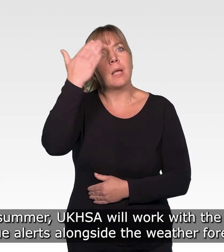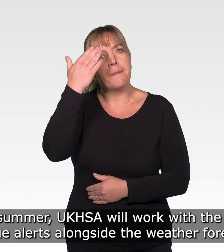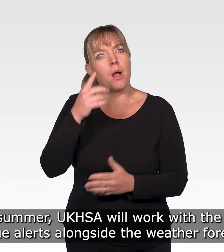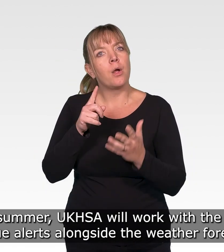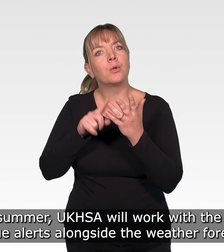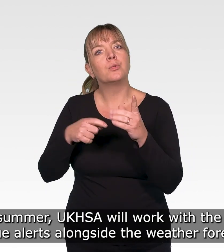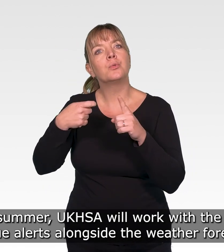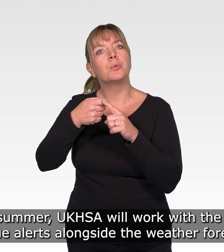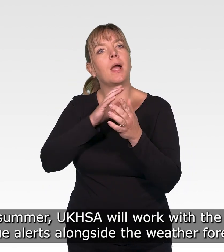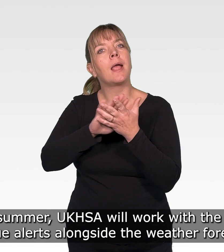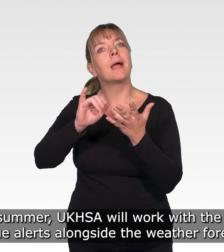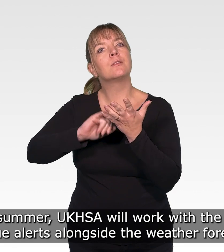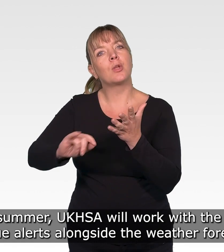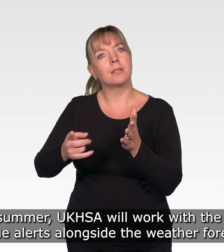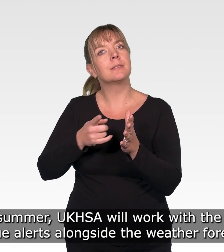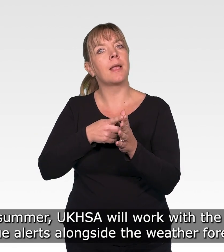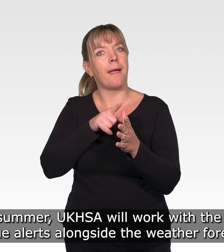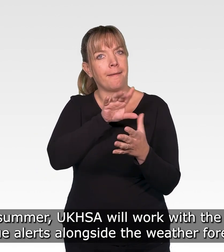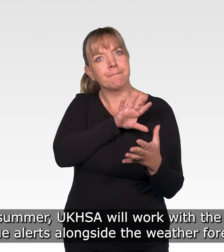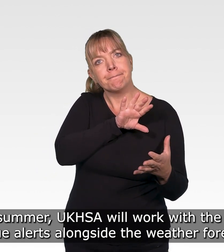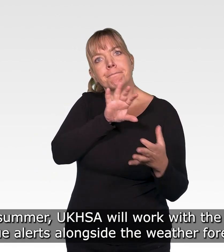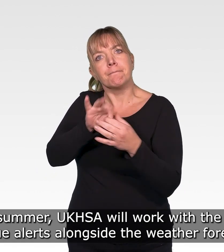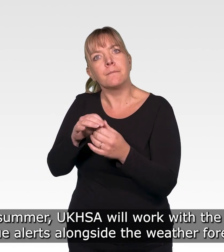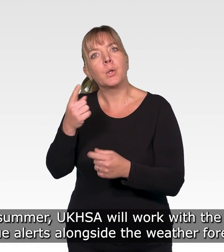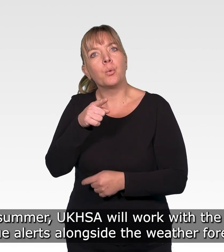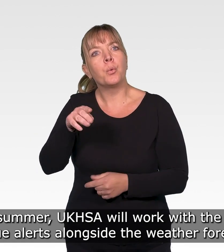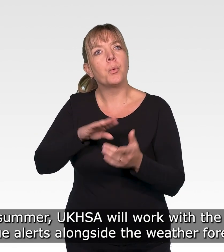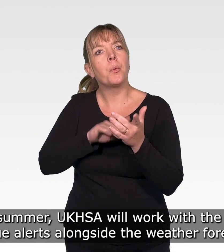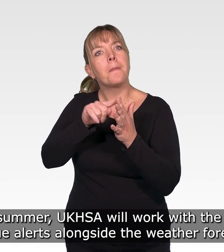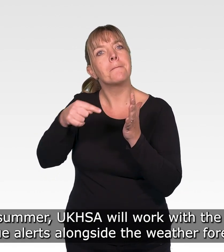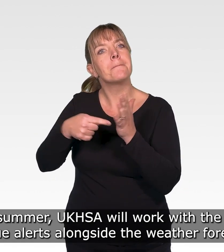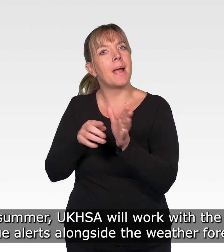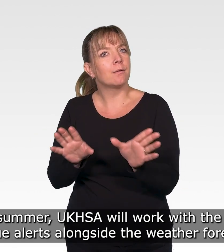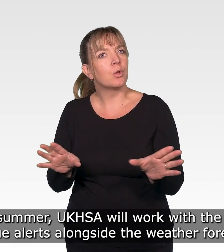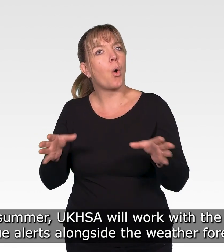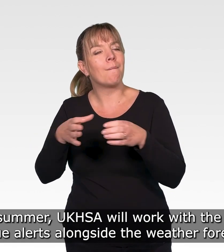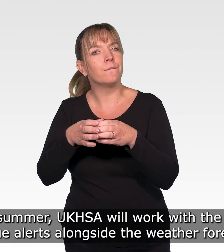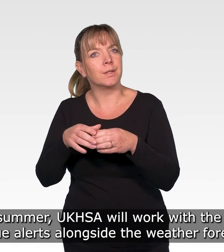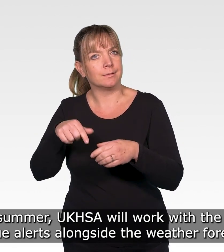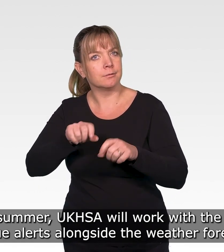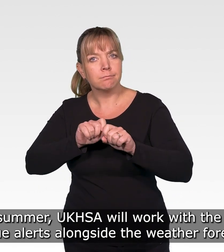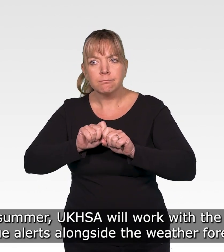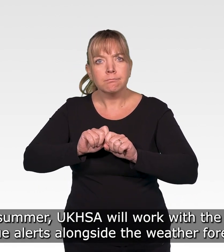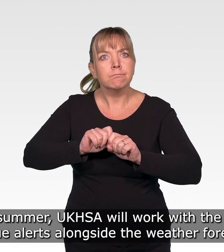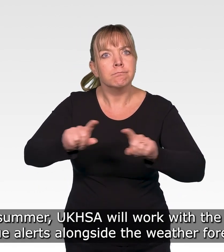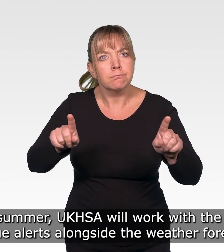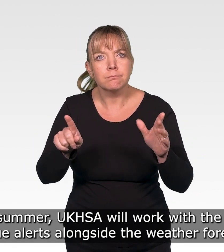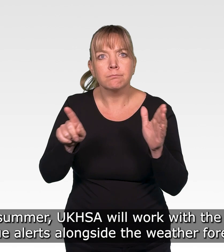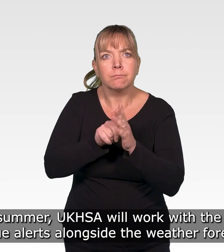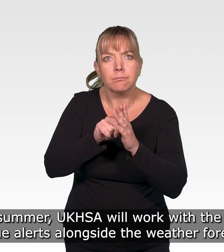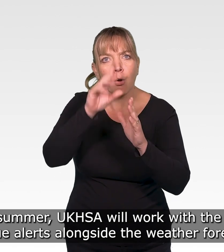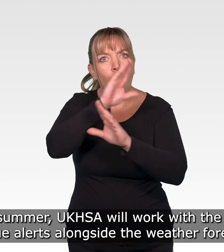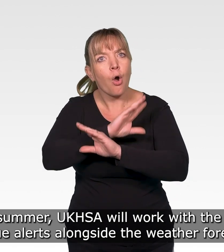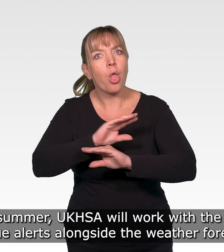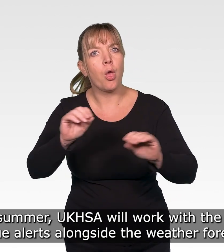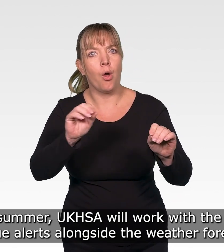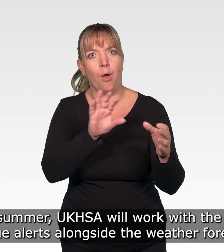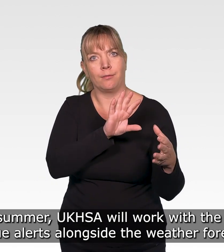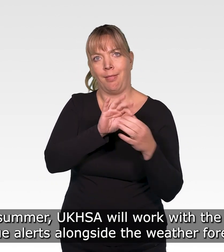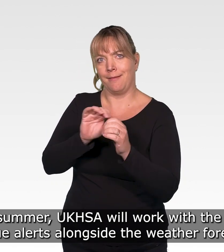During the summer, UKHSA will work with the Met Office to issue alerts alongside the weather forecast if the weather is so hot that it has the potential